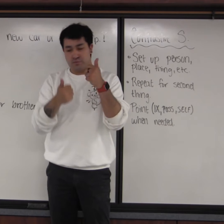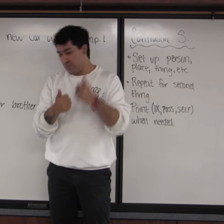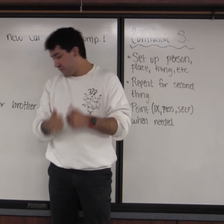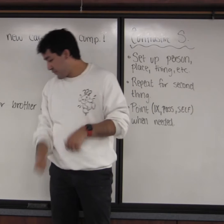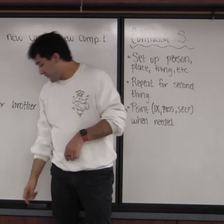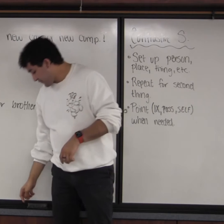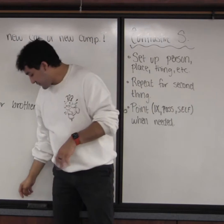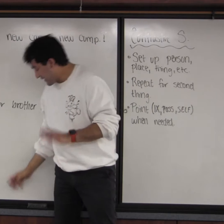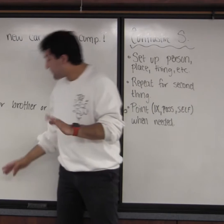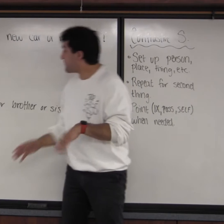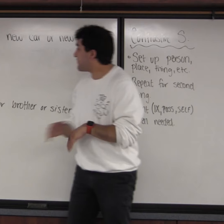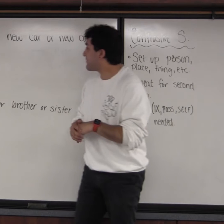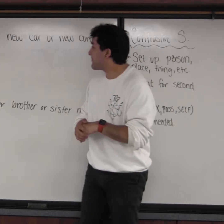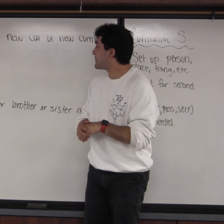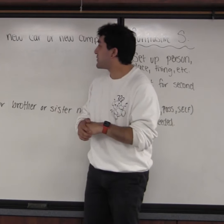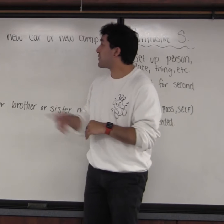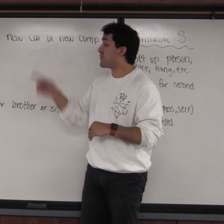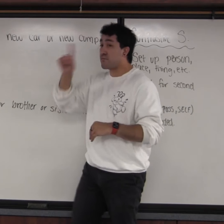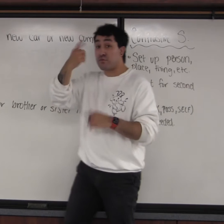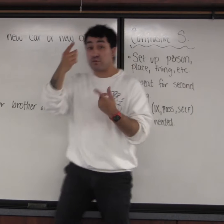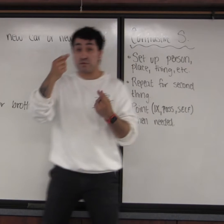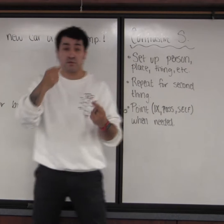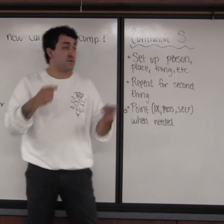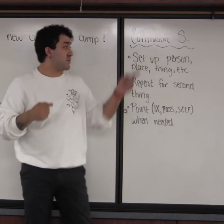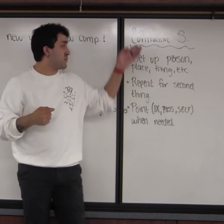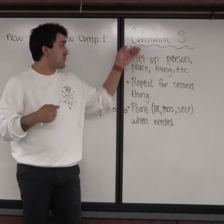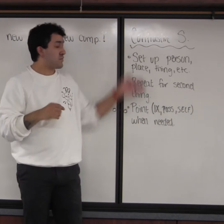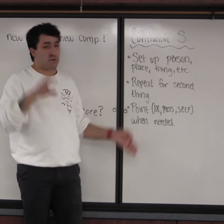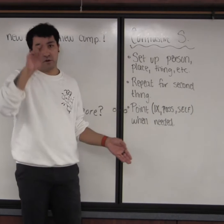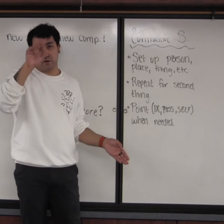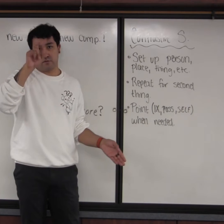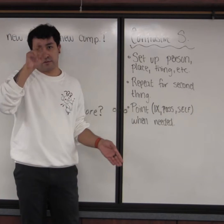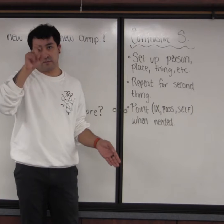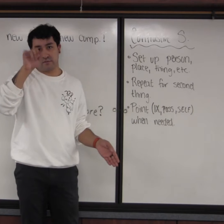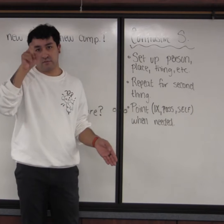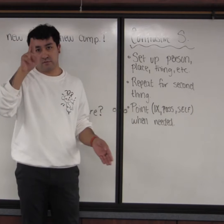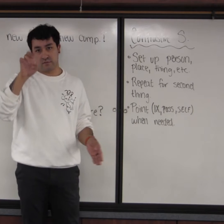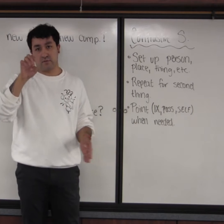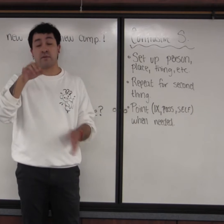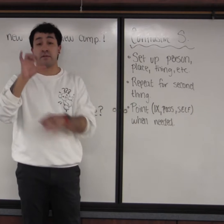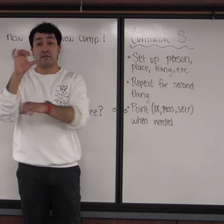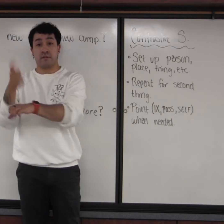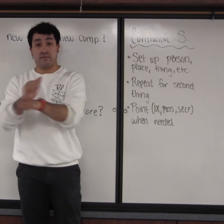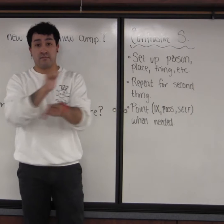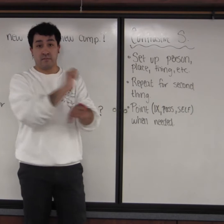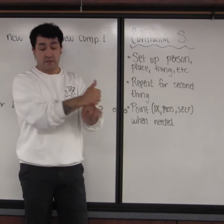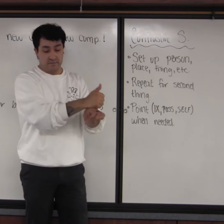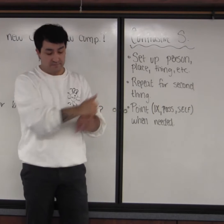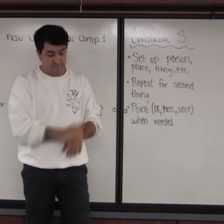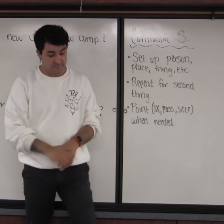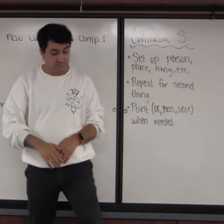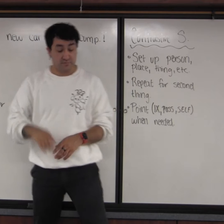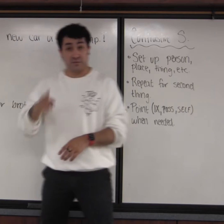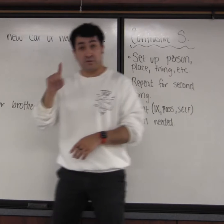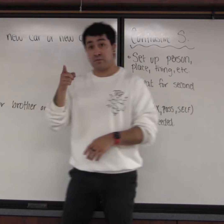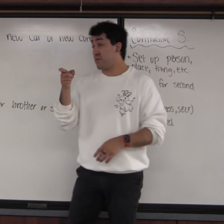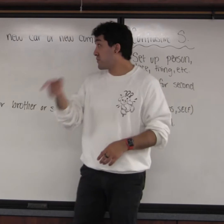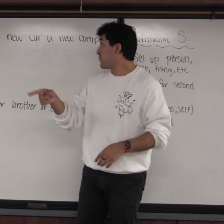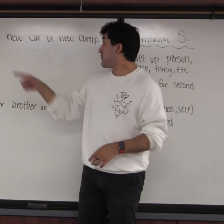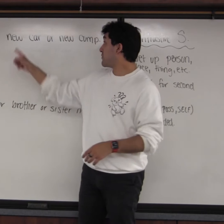right? The point is that it's a question in this one. It's like a which one, like which one do you want, right? There's a little bit